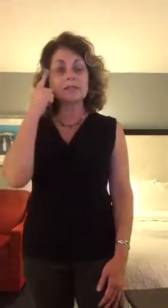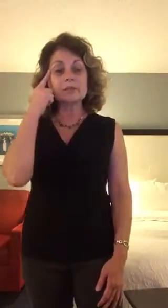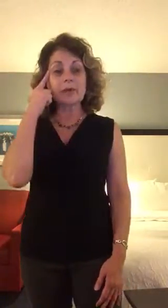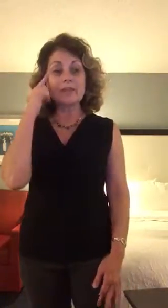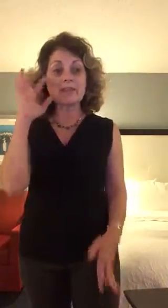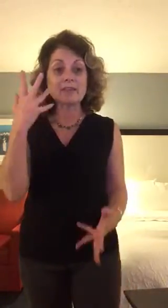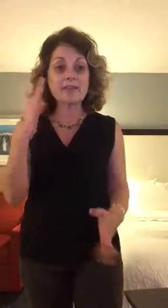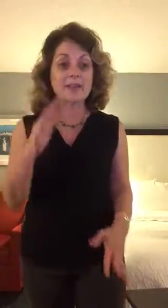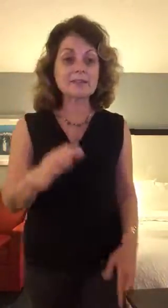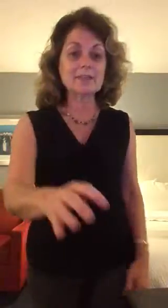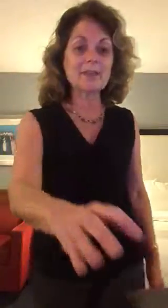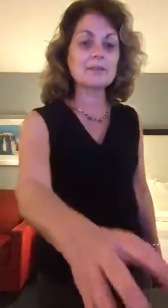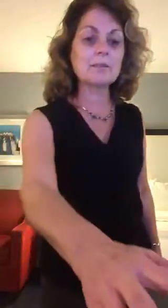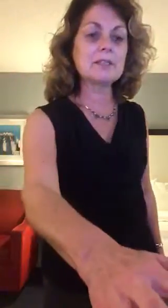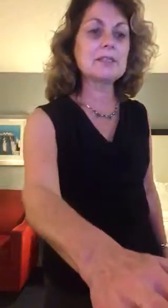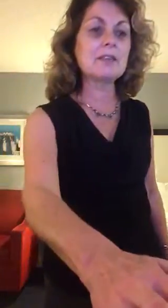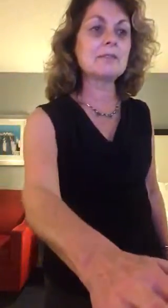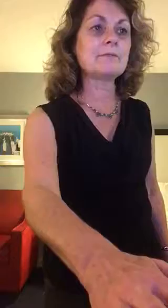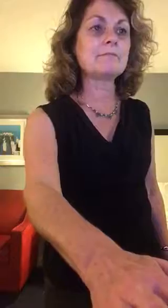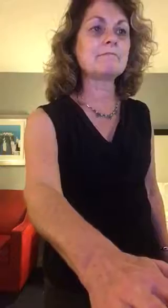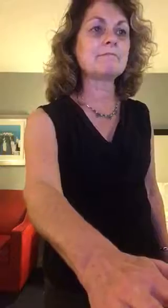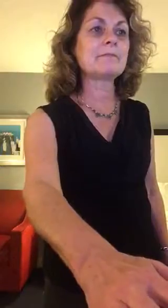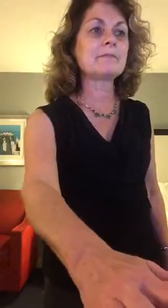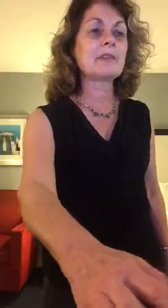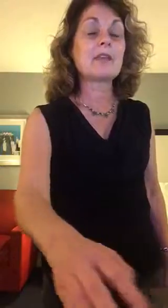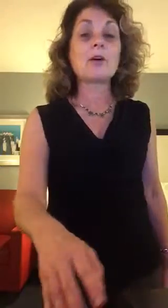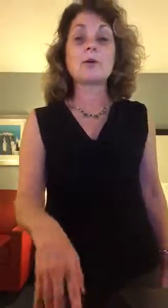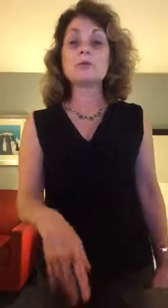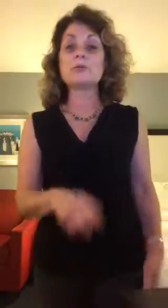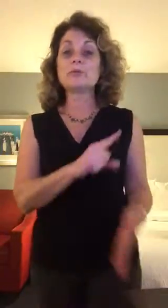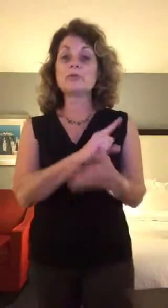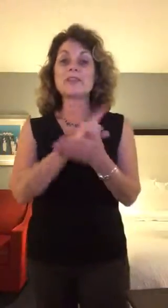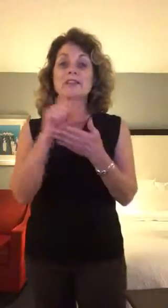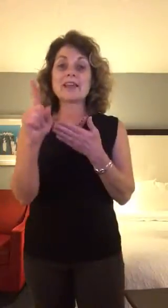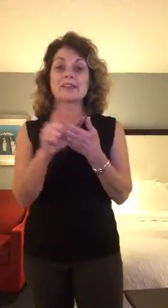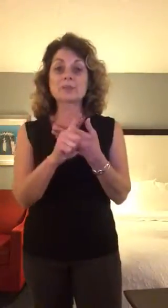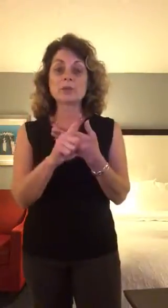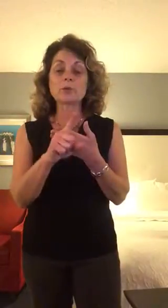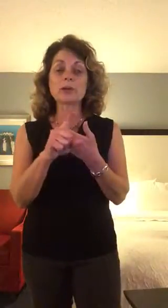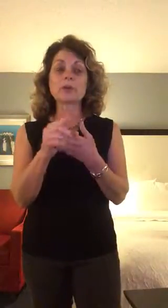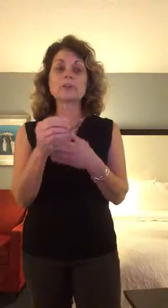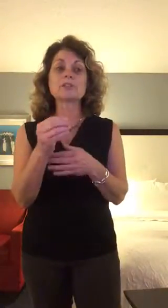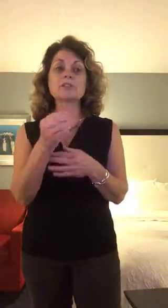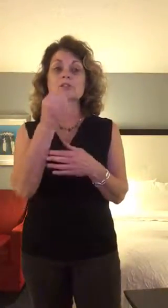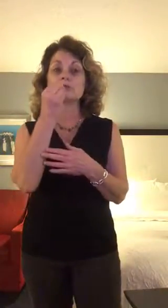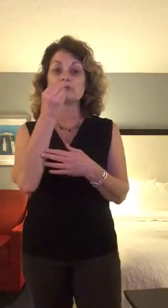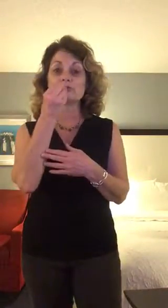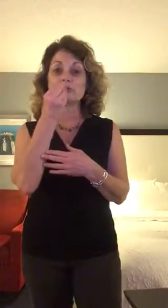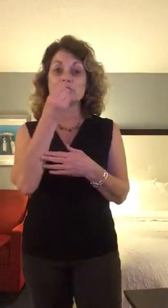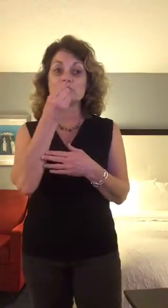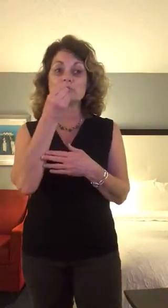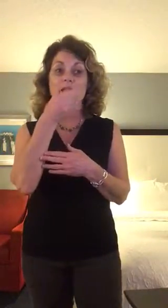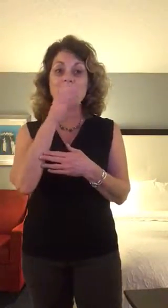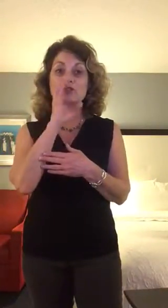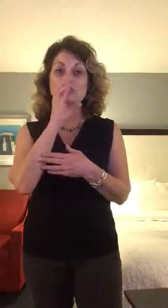So I think that's it. Let me see. Ooh, and then next week we're going to do food and